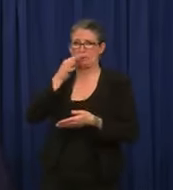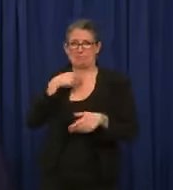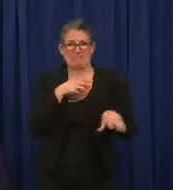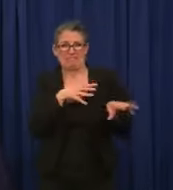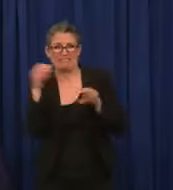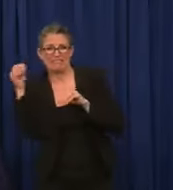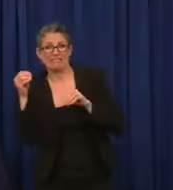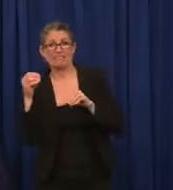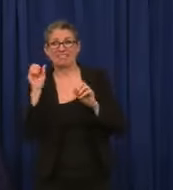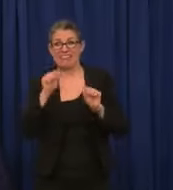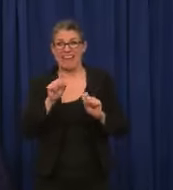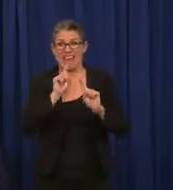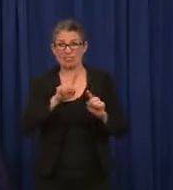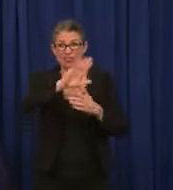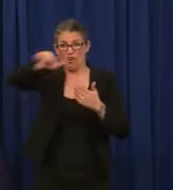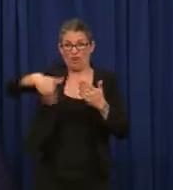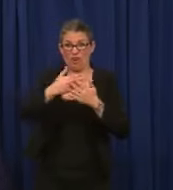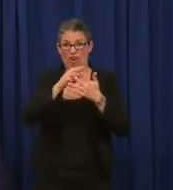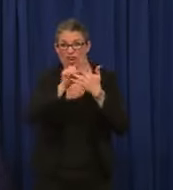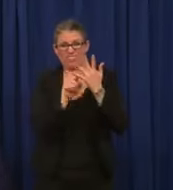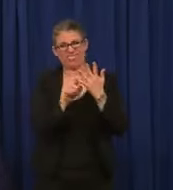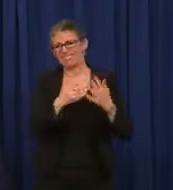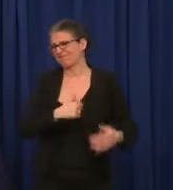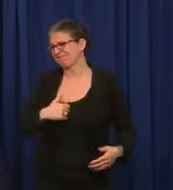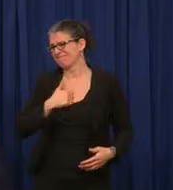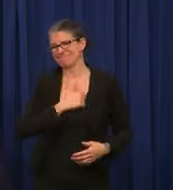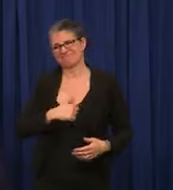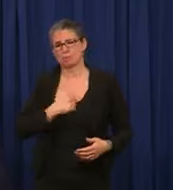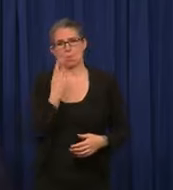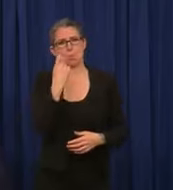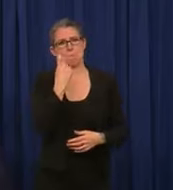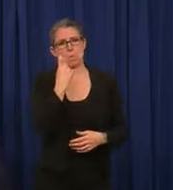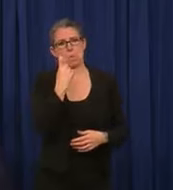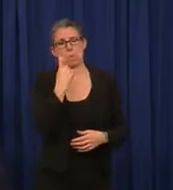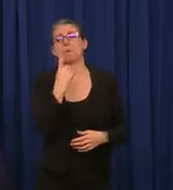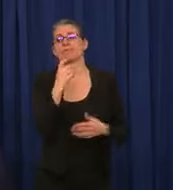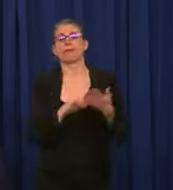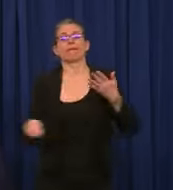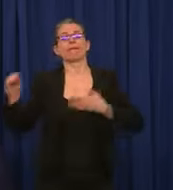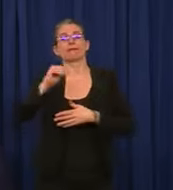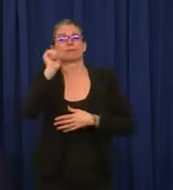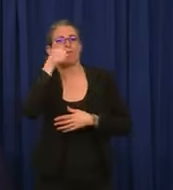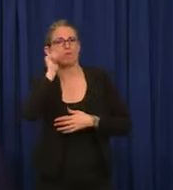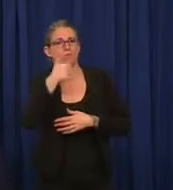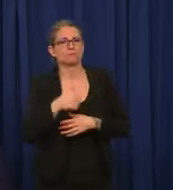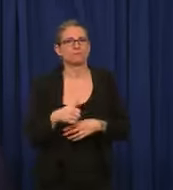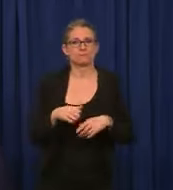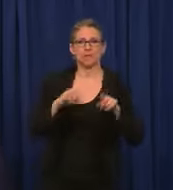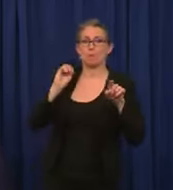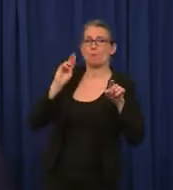person today, but we will try our best. So Megan from WMTW, you're up next.